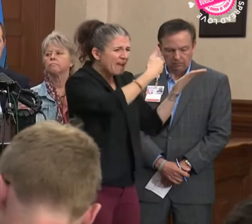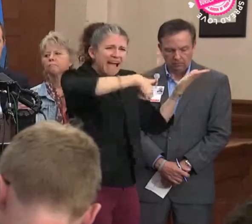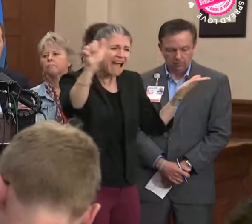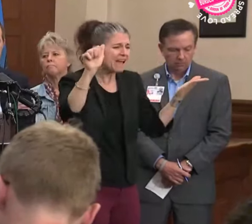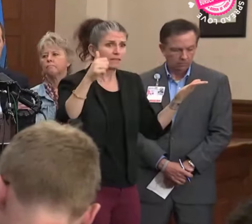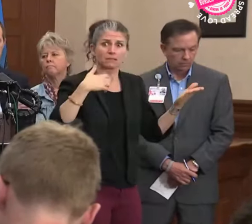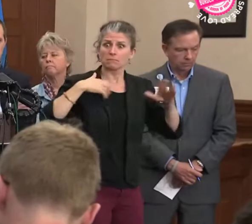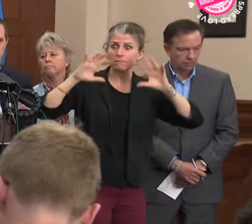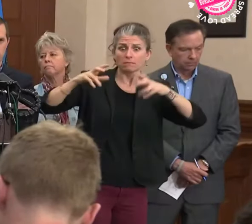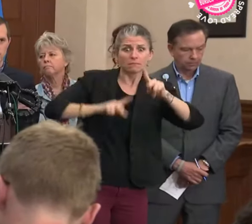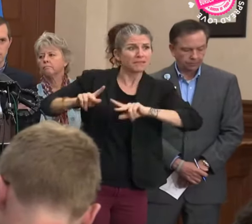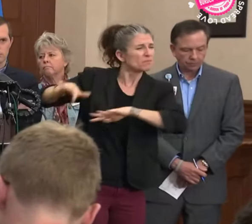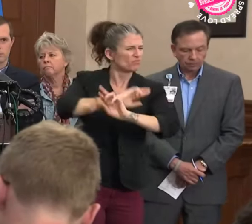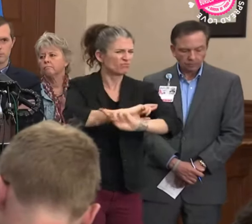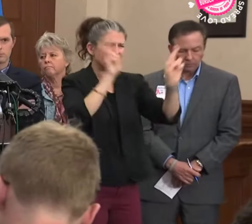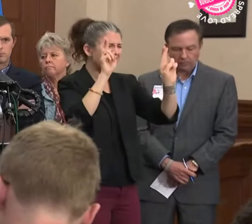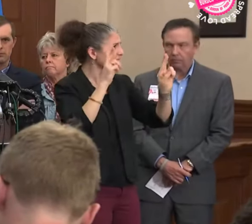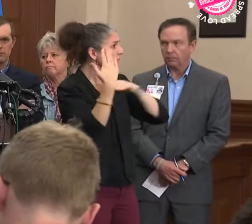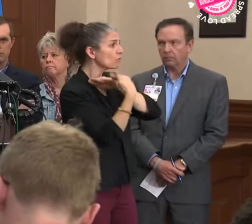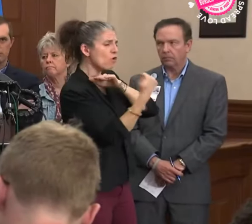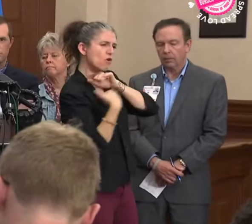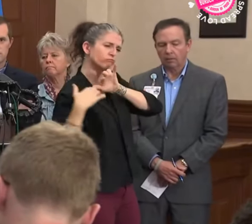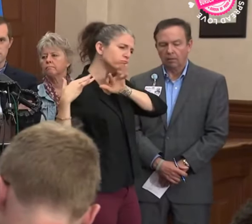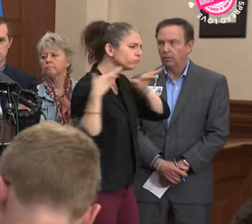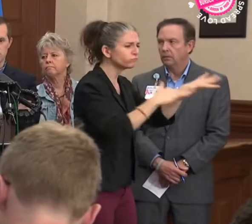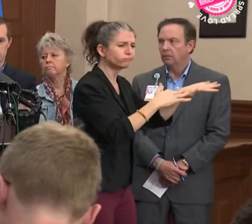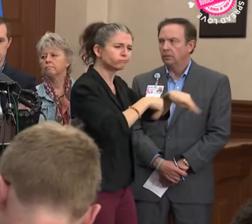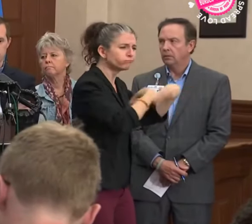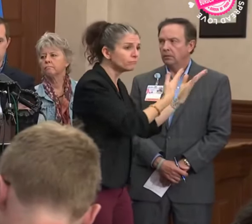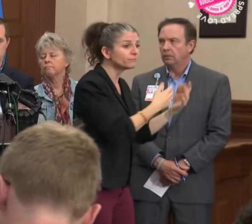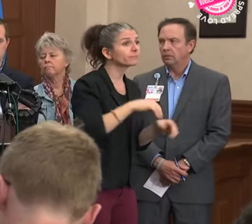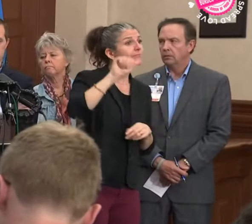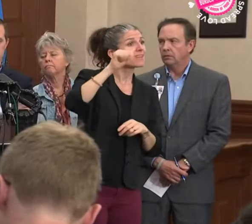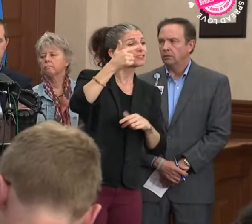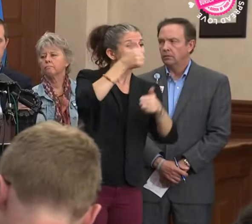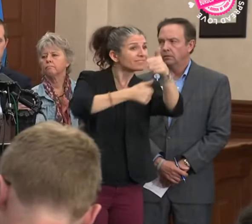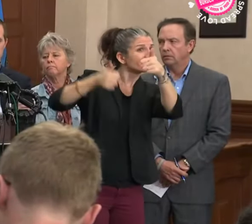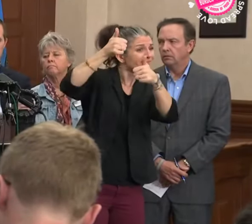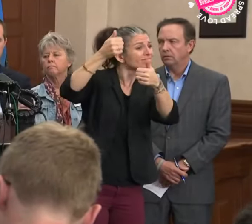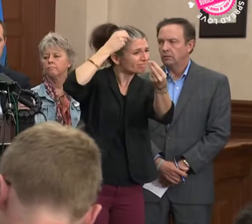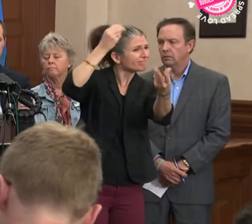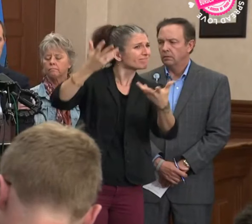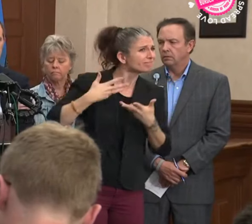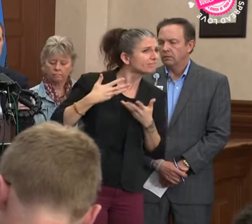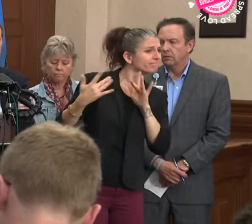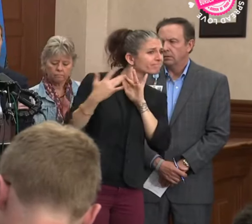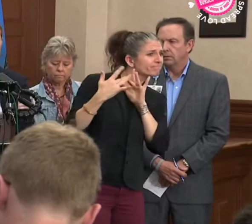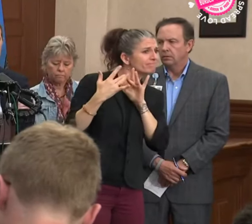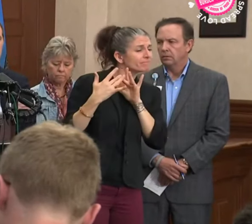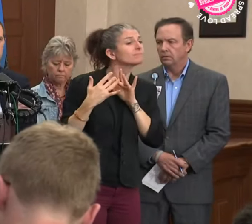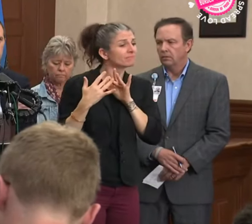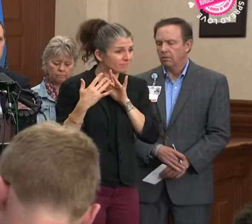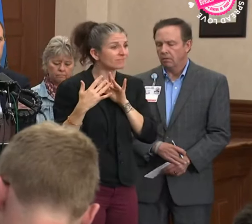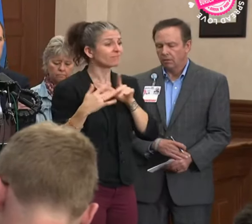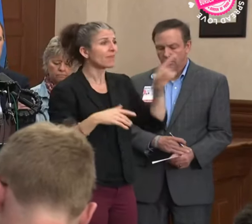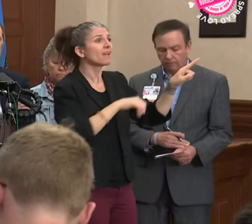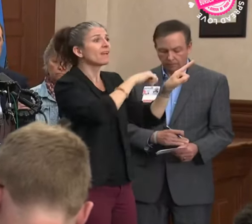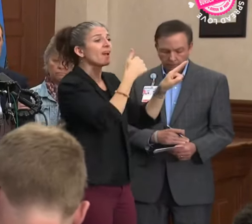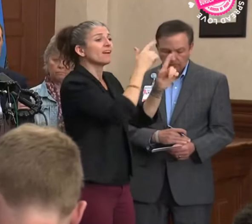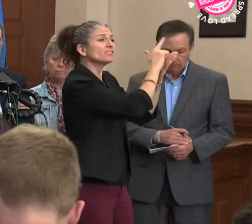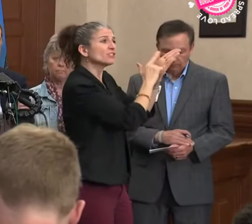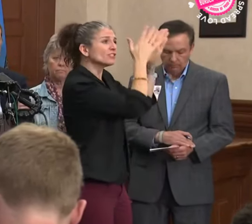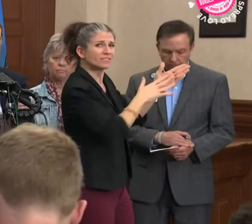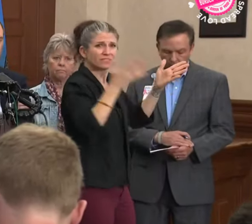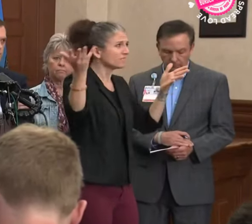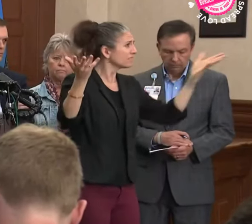The Attorney General also called, along with Maine's own U.S. Attorney, to offer their help.